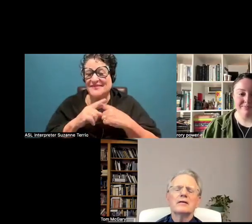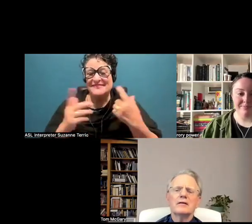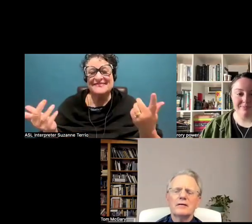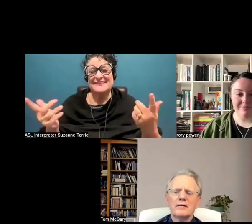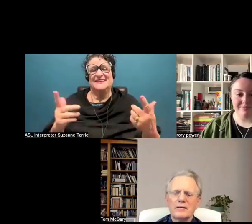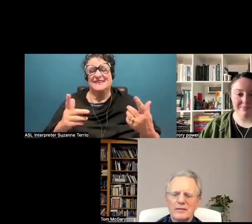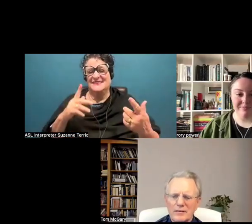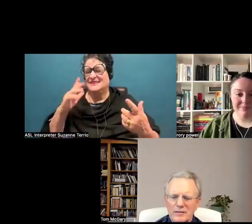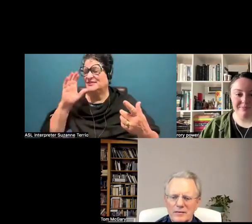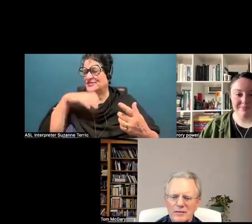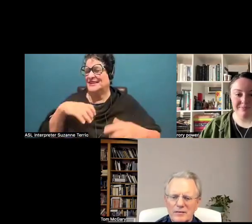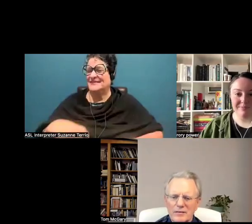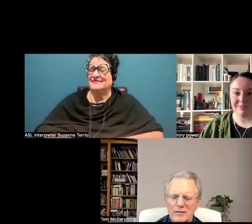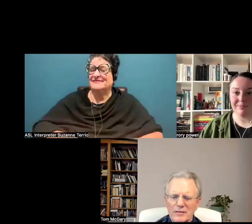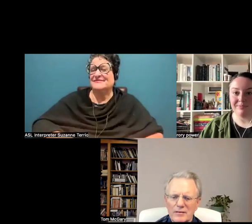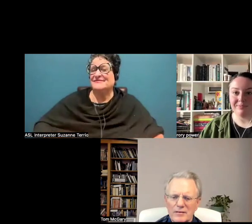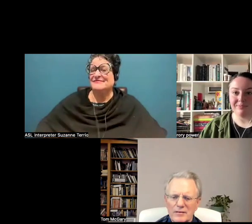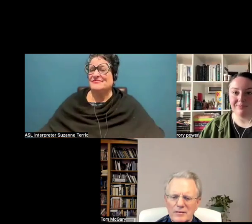Huh.